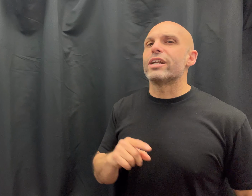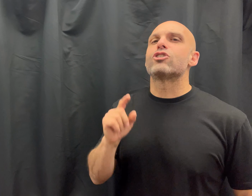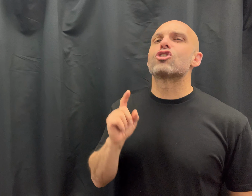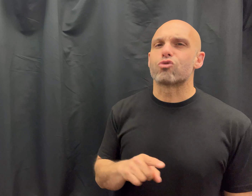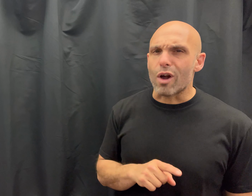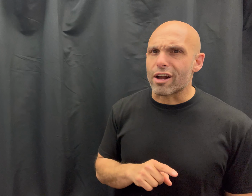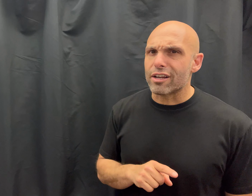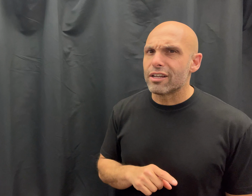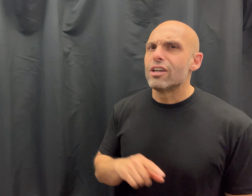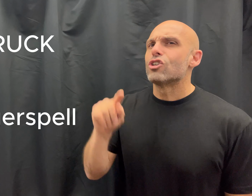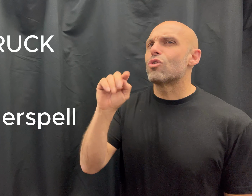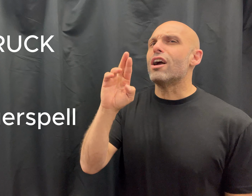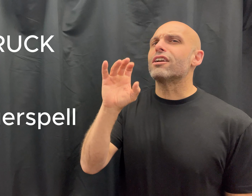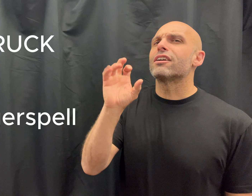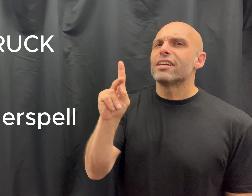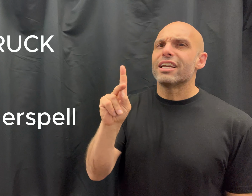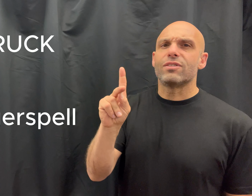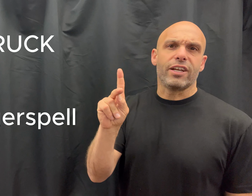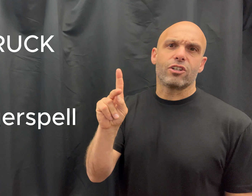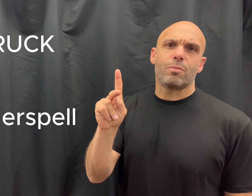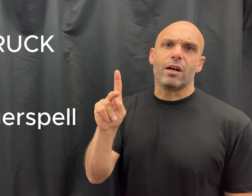is truck. Truck is finger spelled.